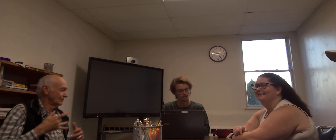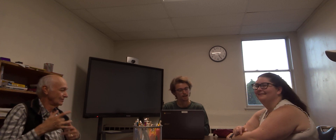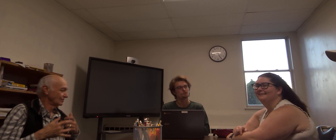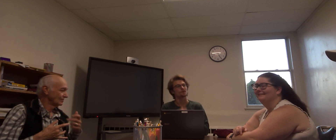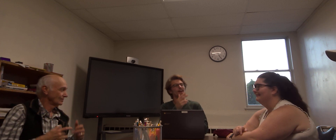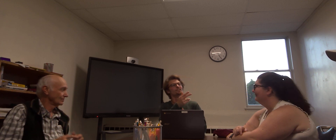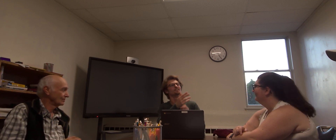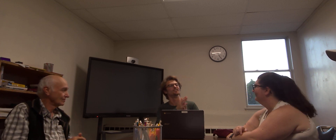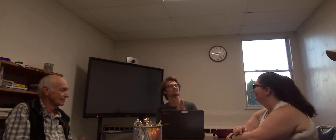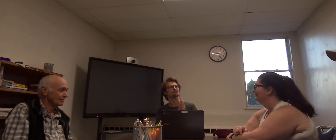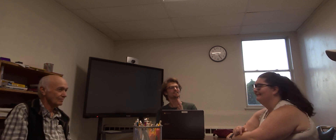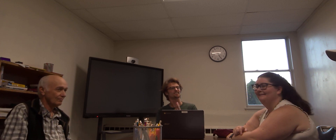How about angry? Do you remember that, Nick?